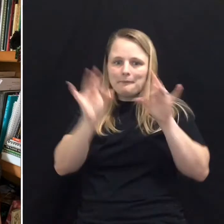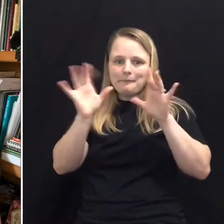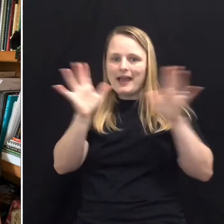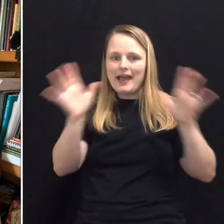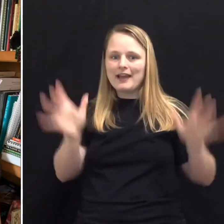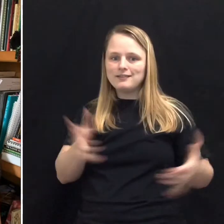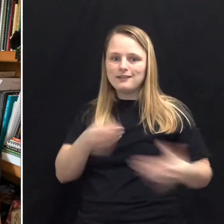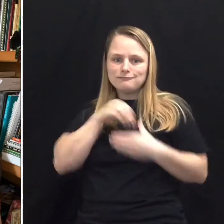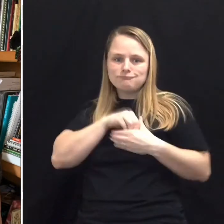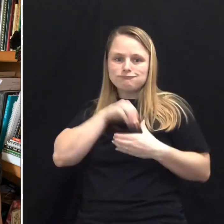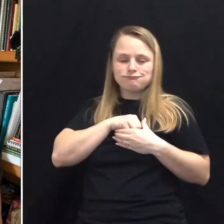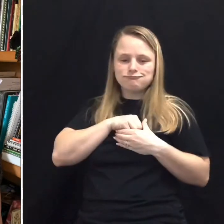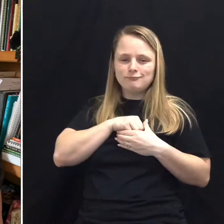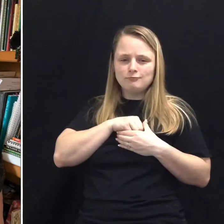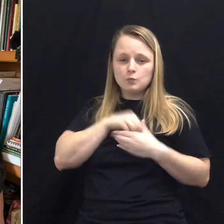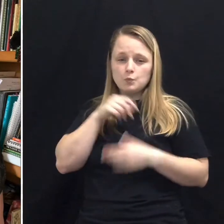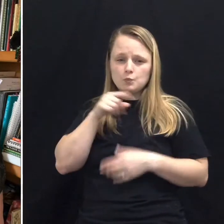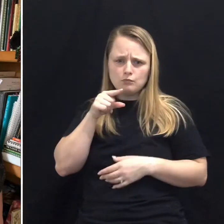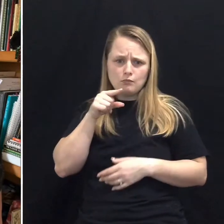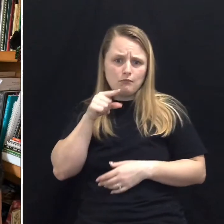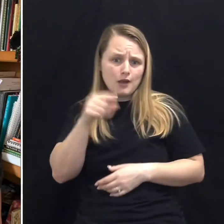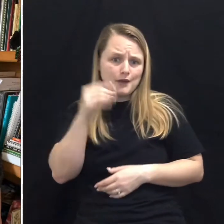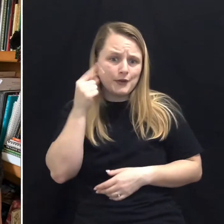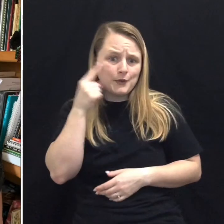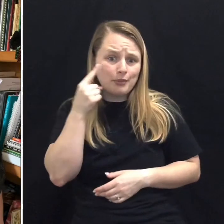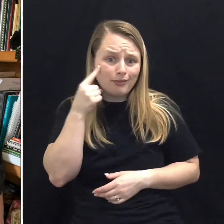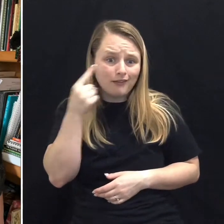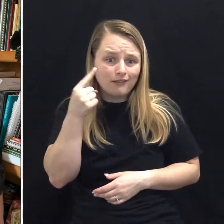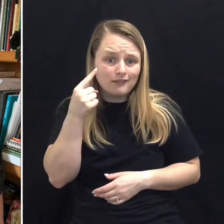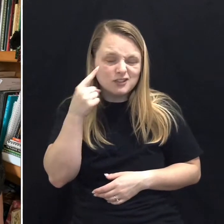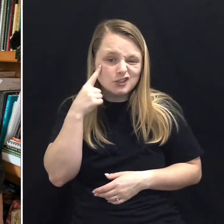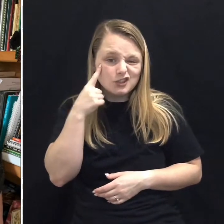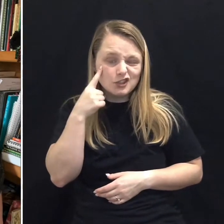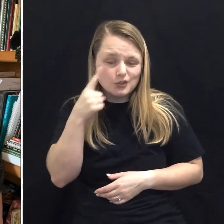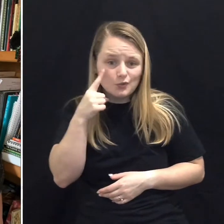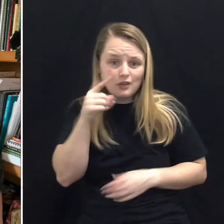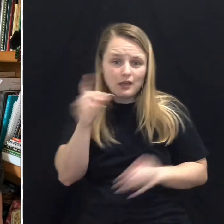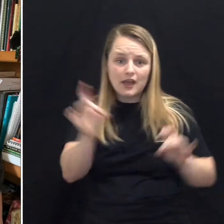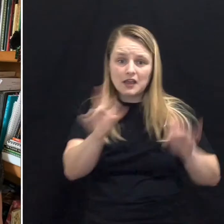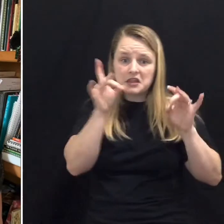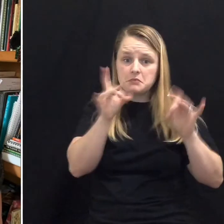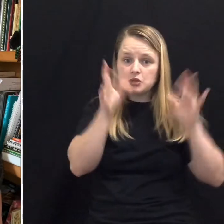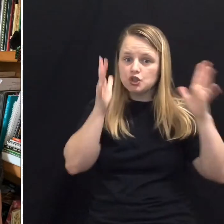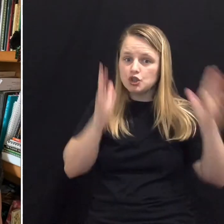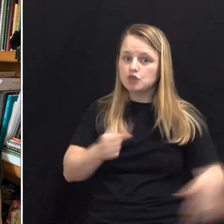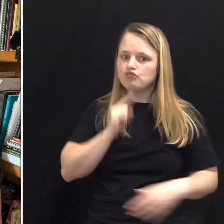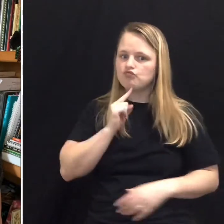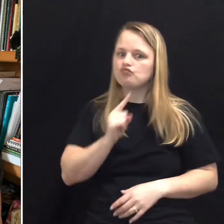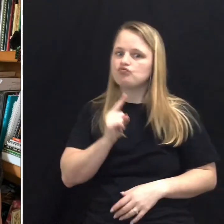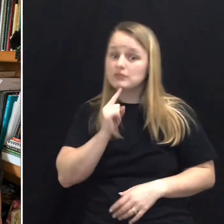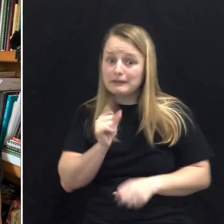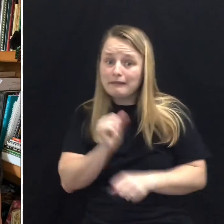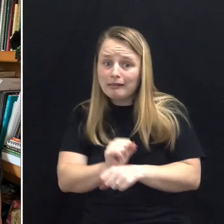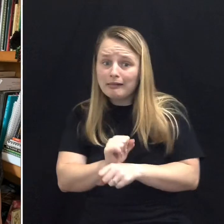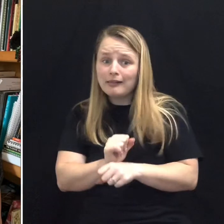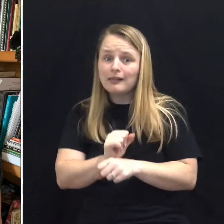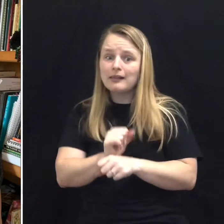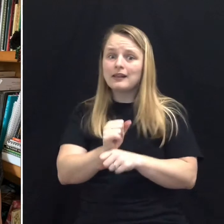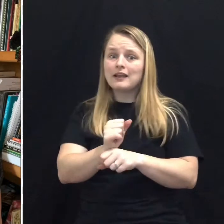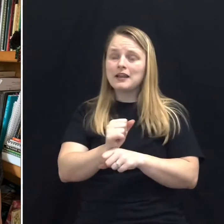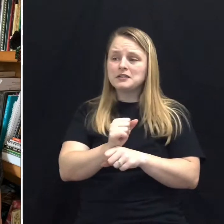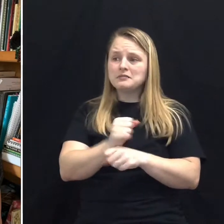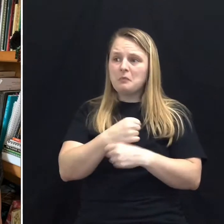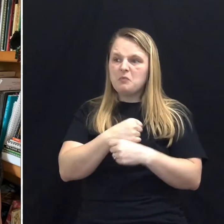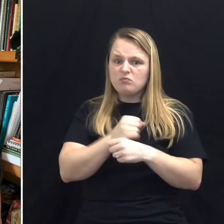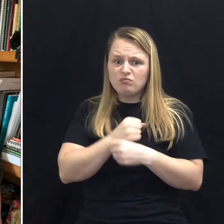in the world. What do you think? Do you think Mr. Gasazi really turned Fritz